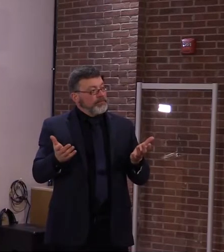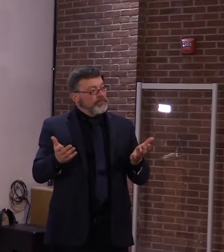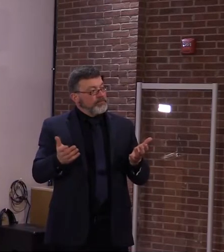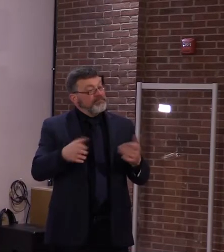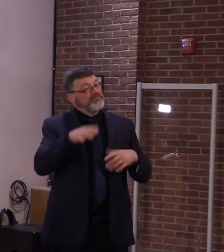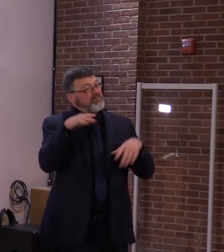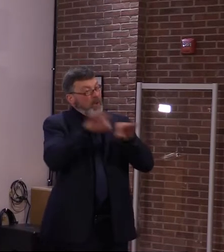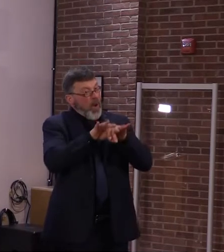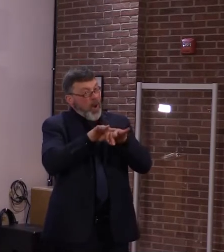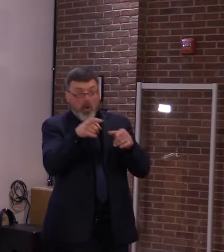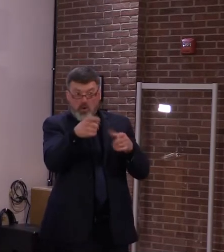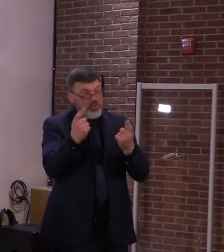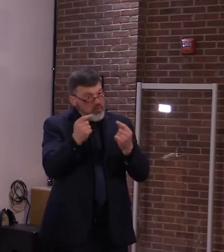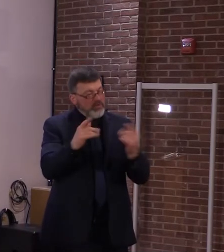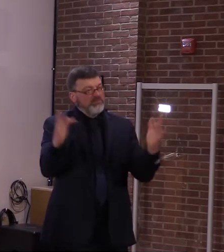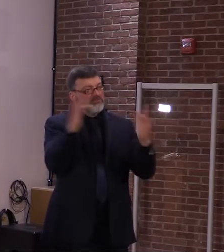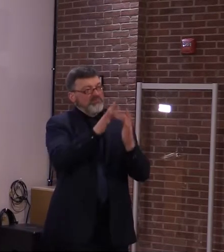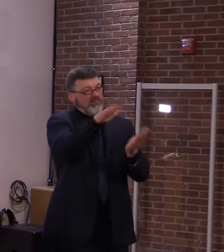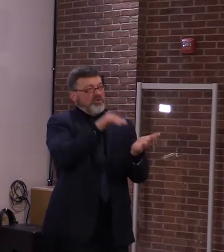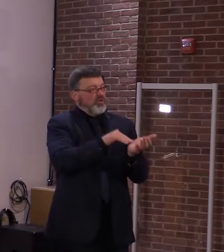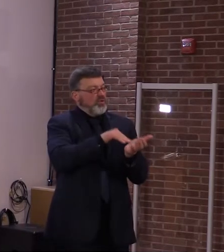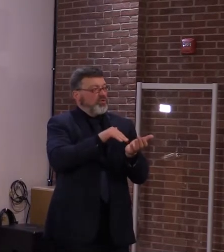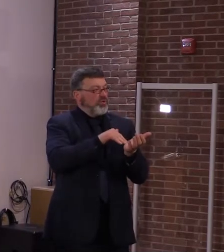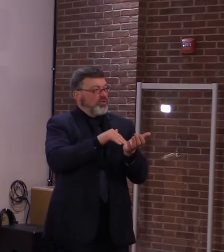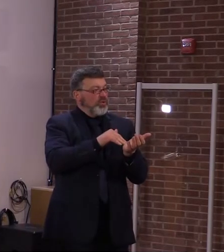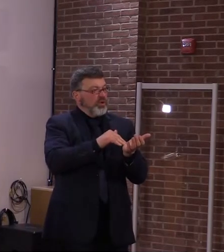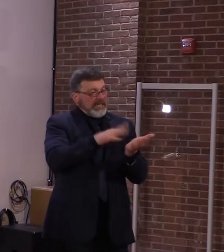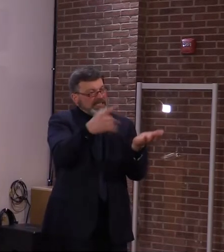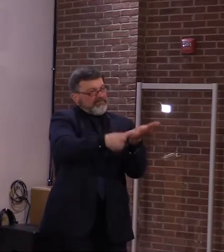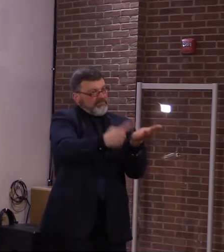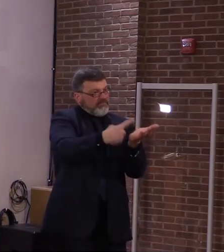have any interventions provided that could be useful for them.